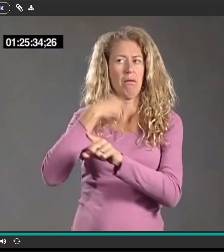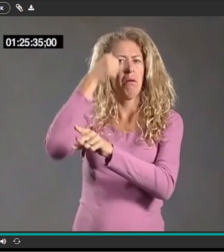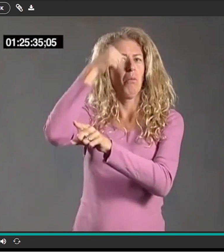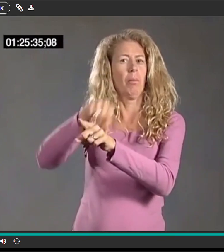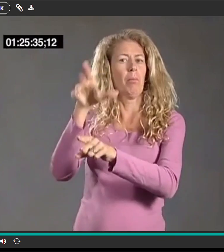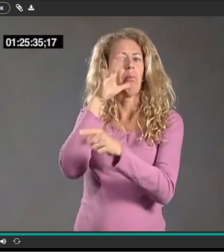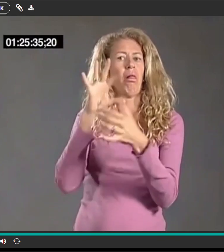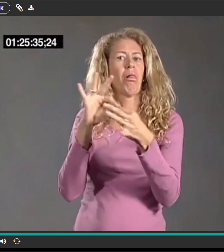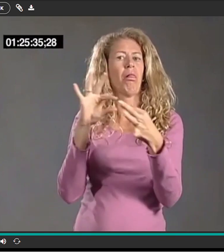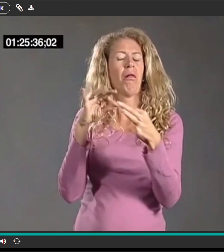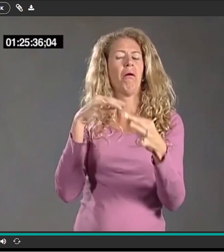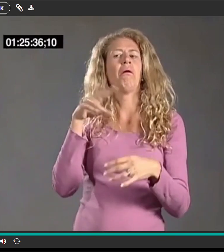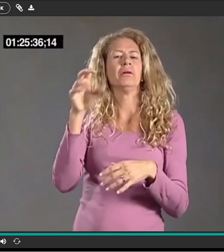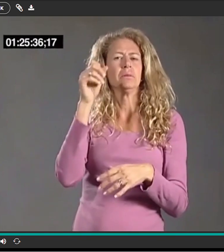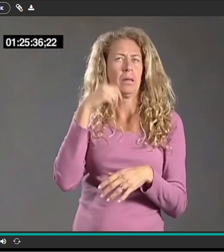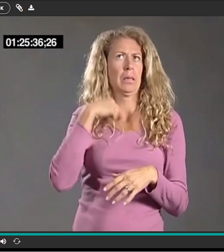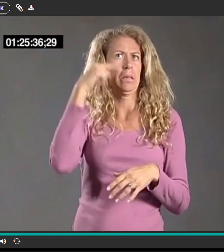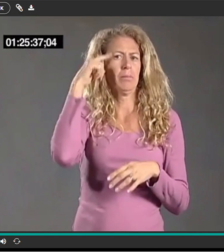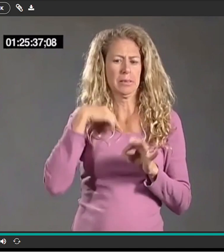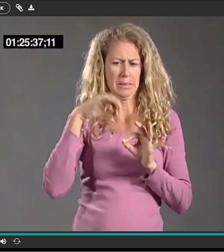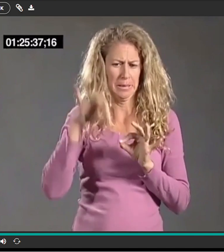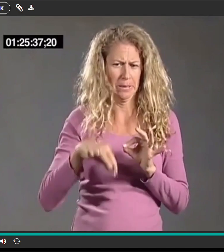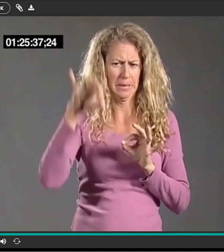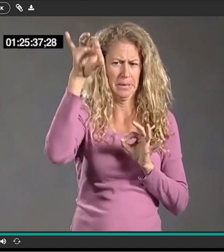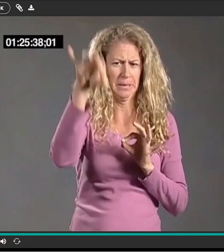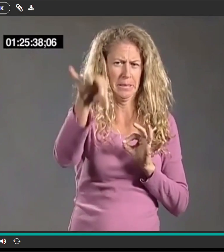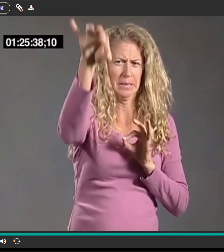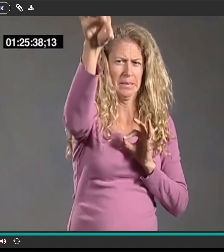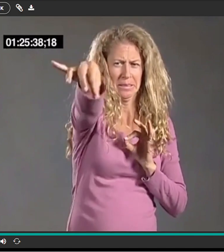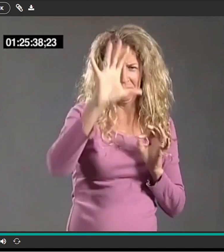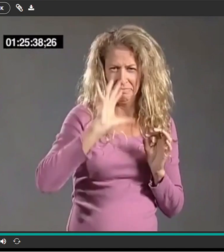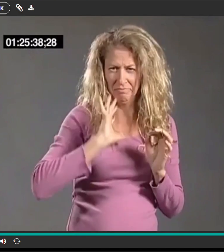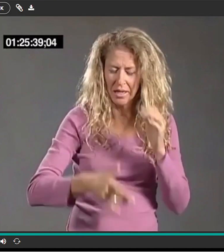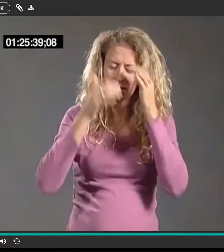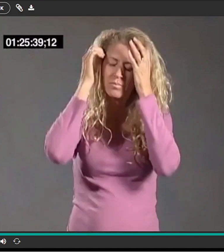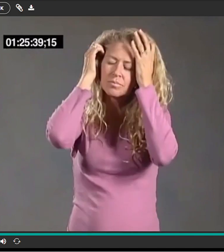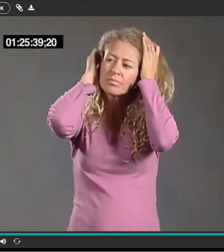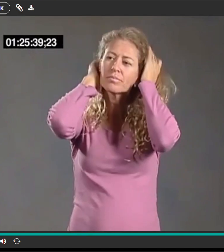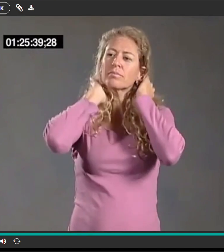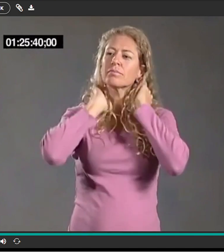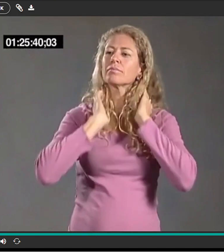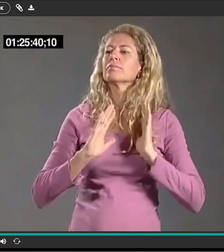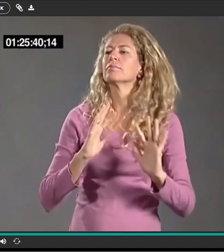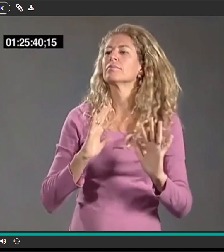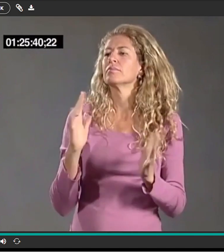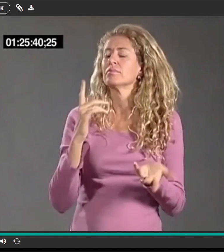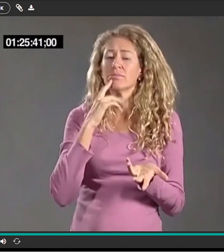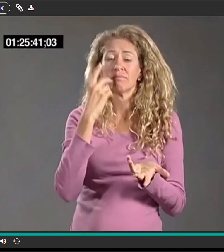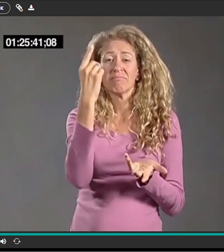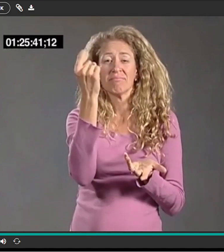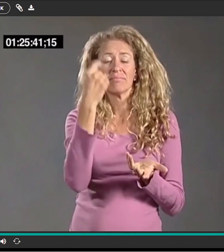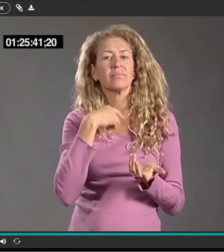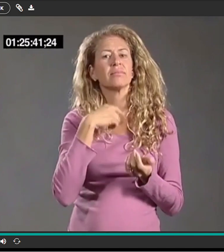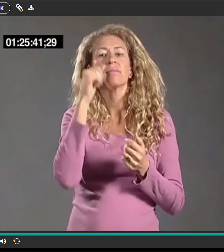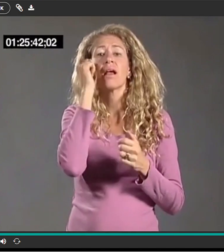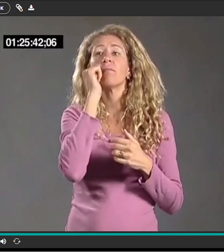they'll just be a tangled mess where the squash won't even be able to grow. So I spaced those out really well.